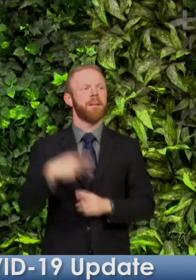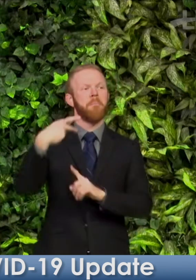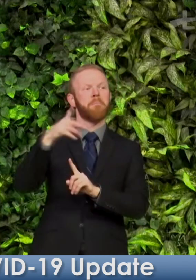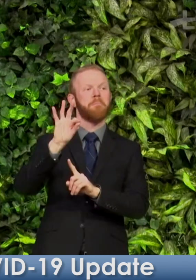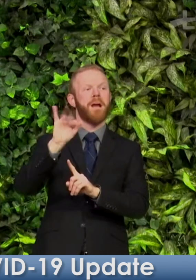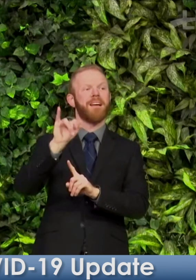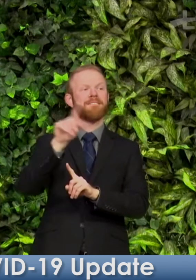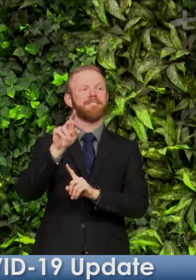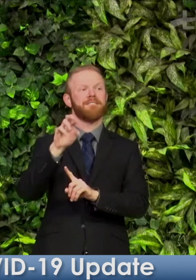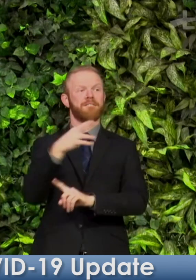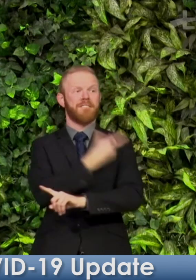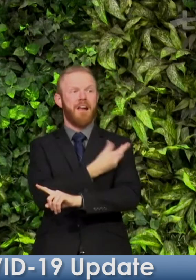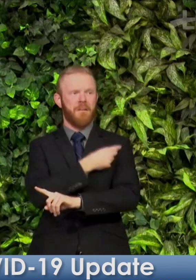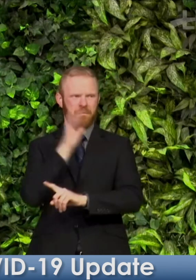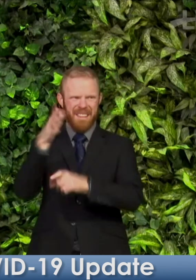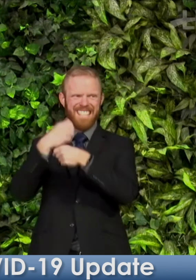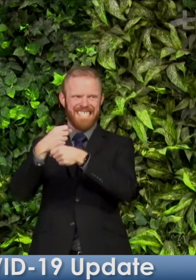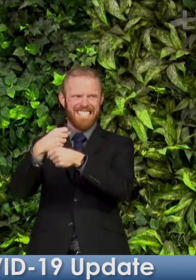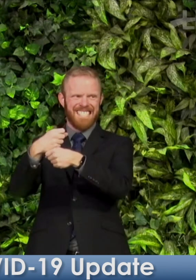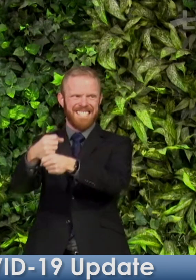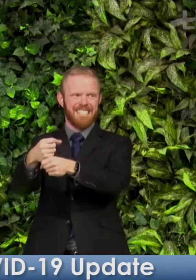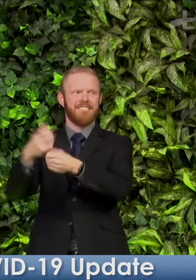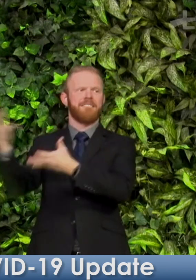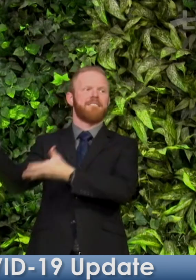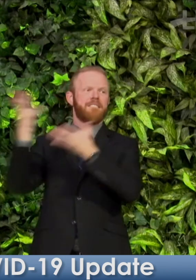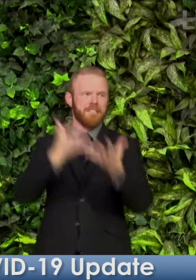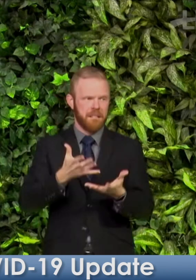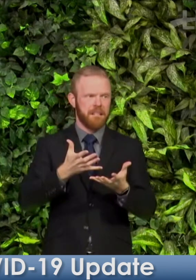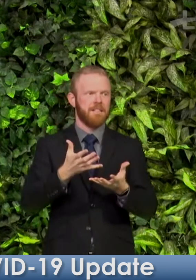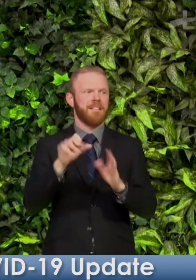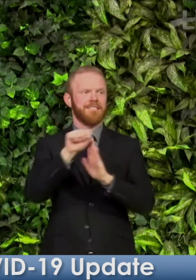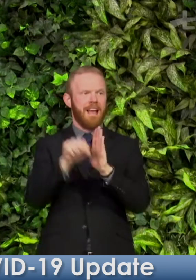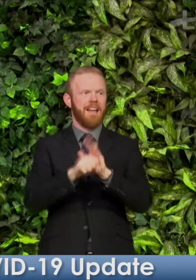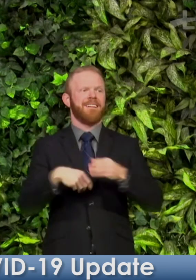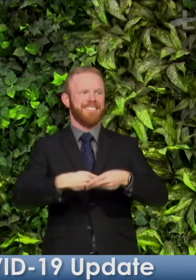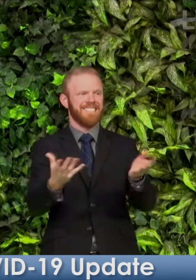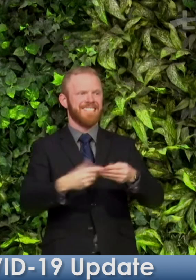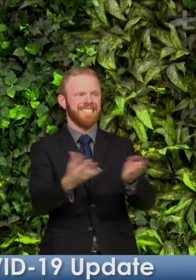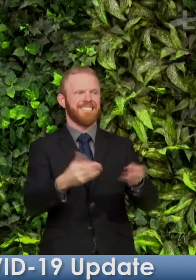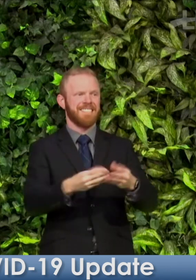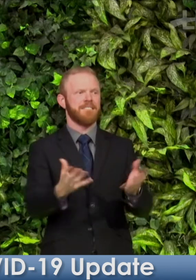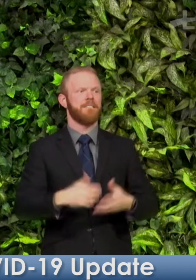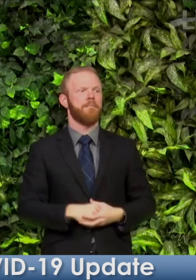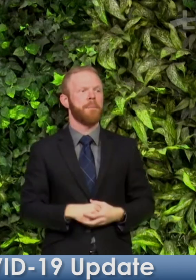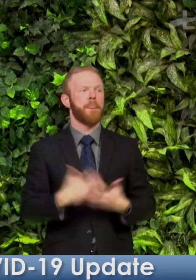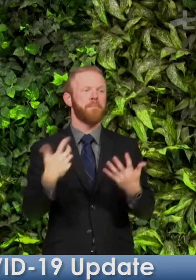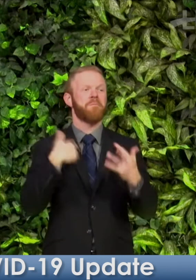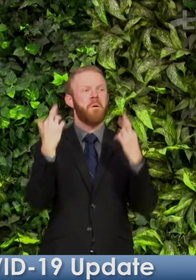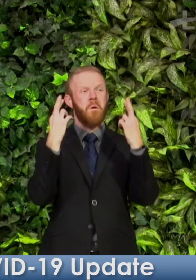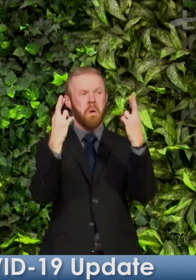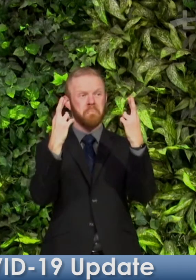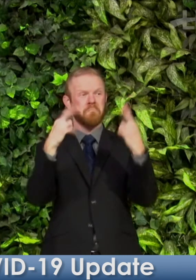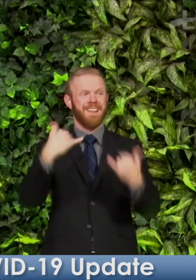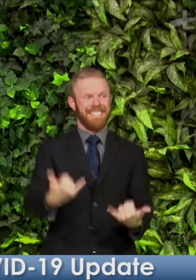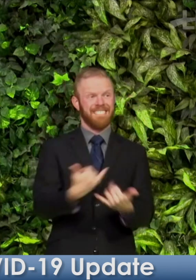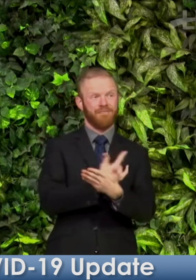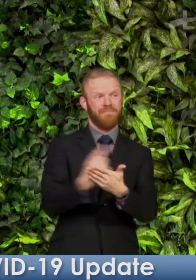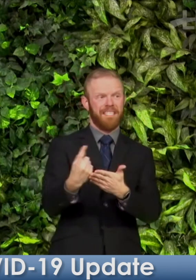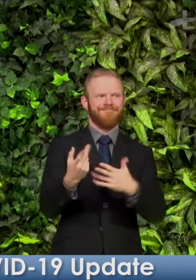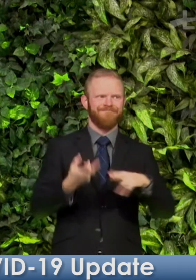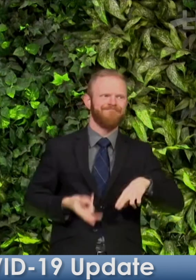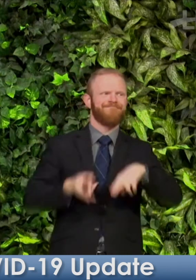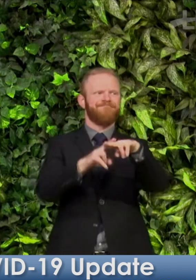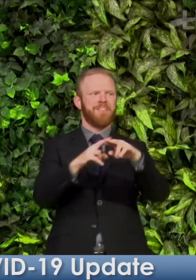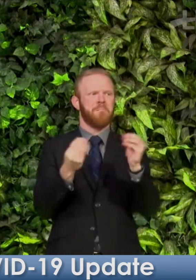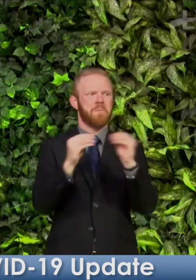state, we'll be able to increase that throughput. We have J&J, we hope as early as this week, gets